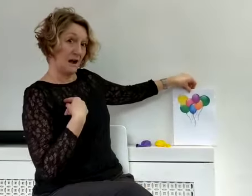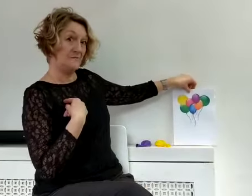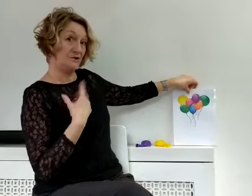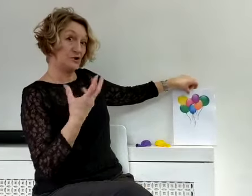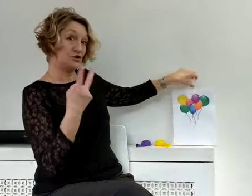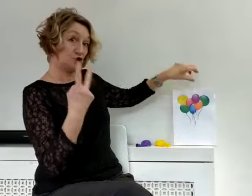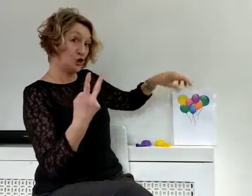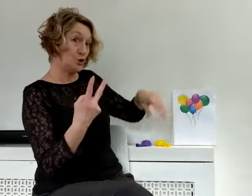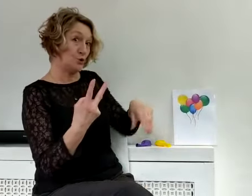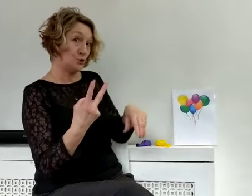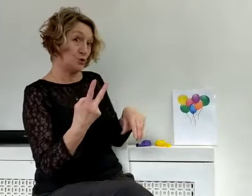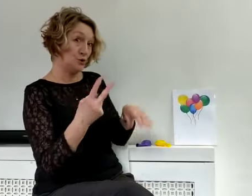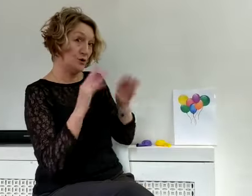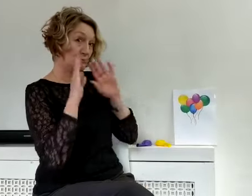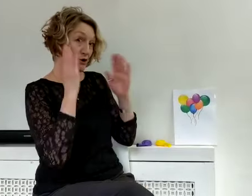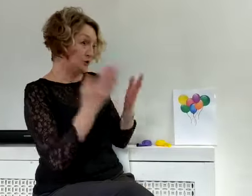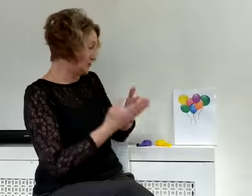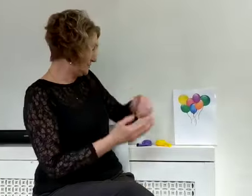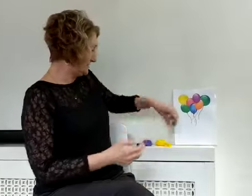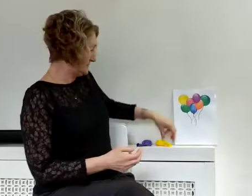I've got two balloons.